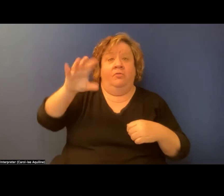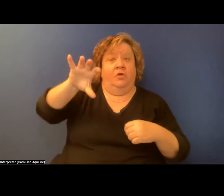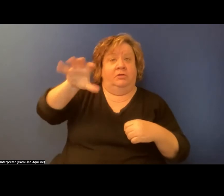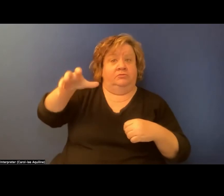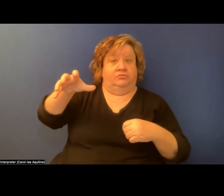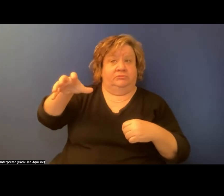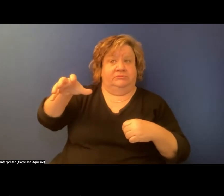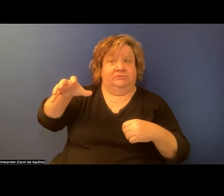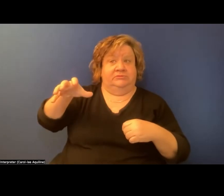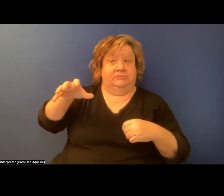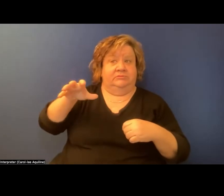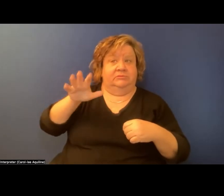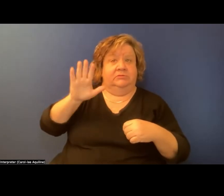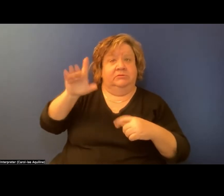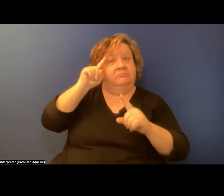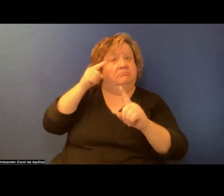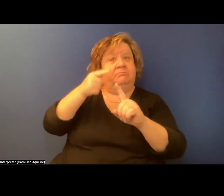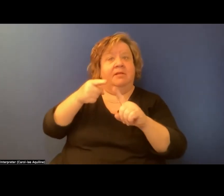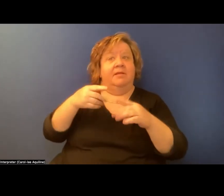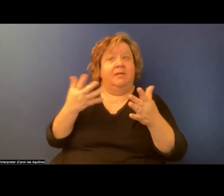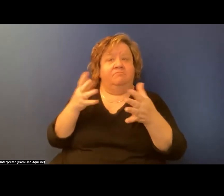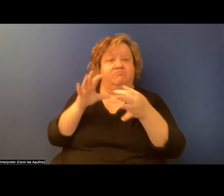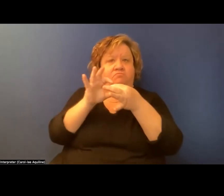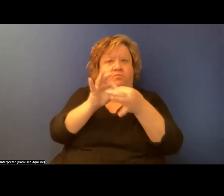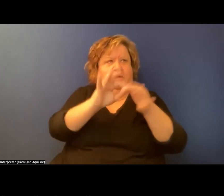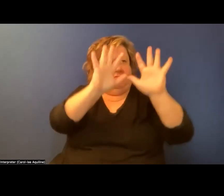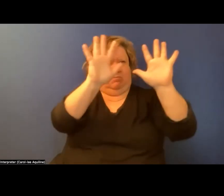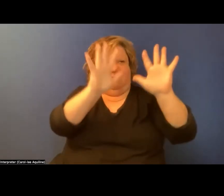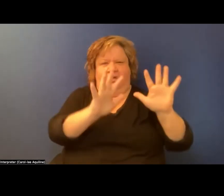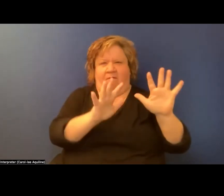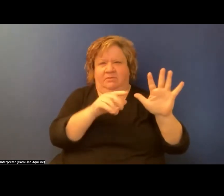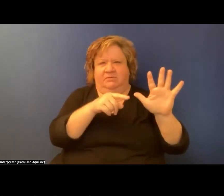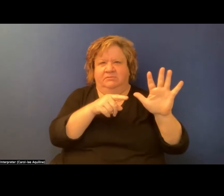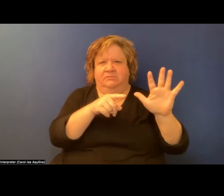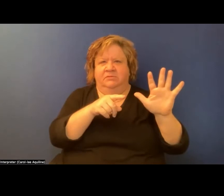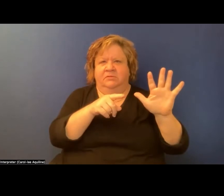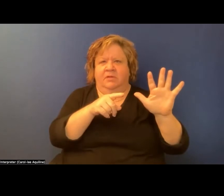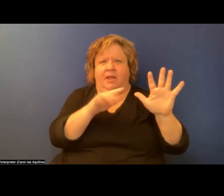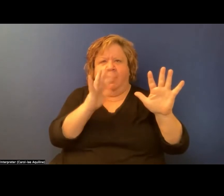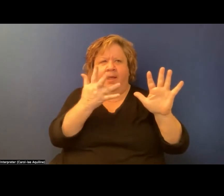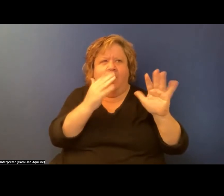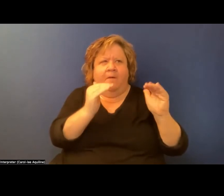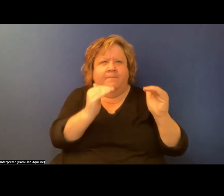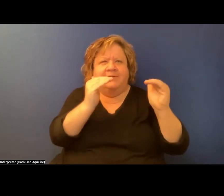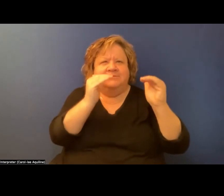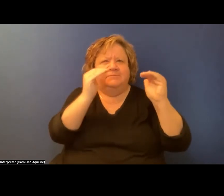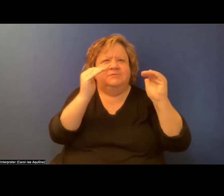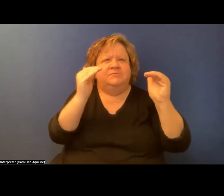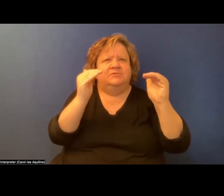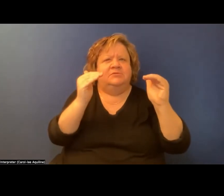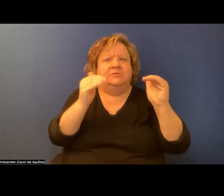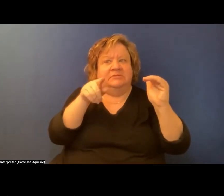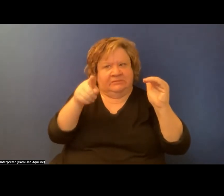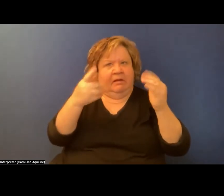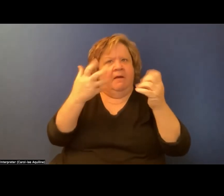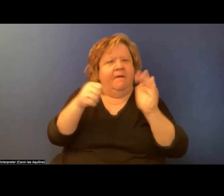measures to climate change adaptation. Mozambique is committed to mainstreaming gender and engaging women in the formulation of gender-responsive climate